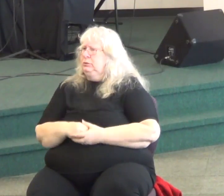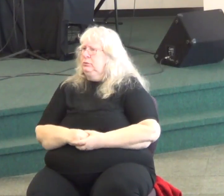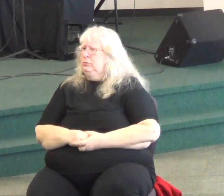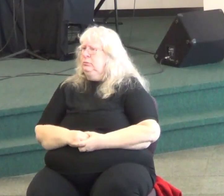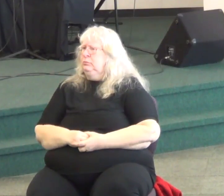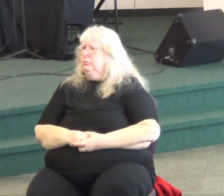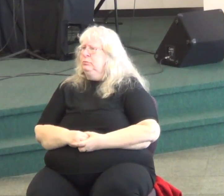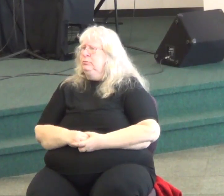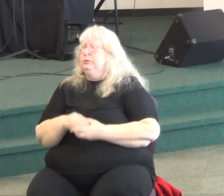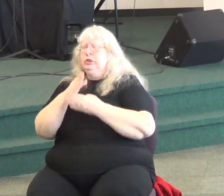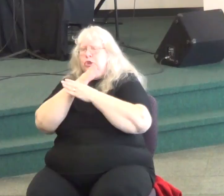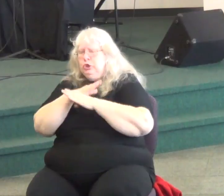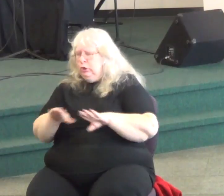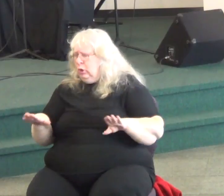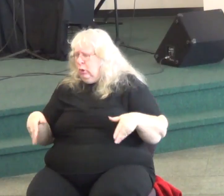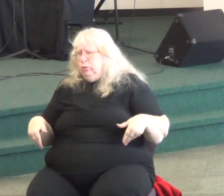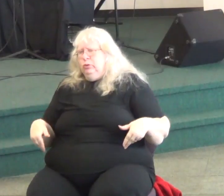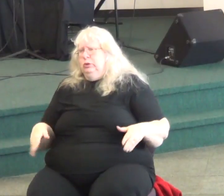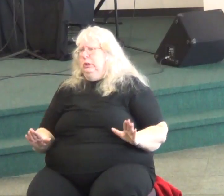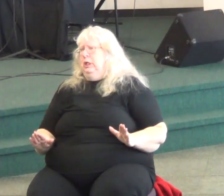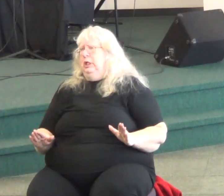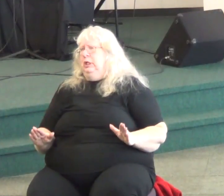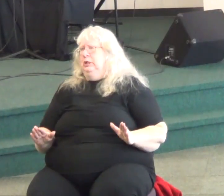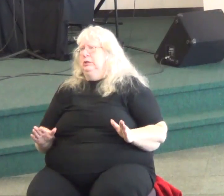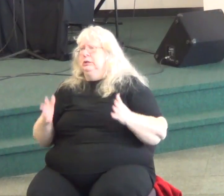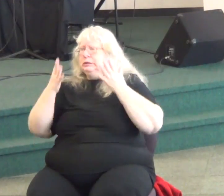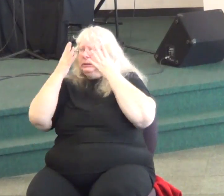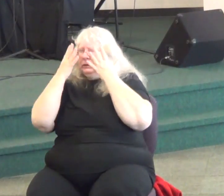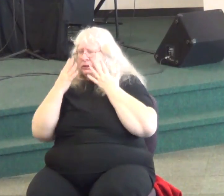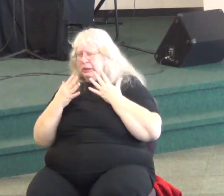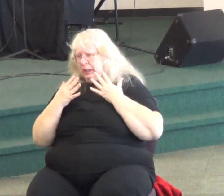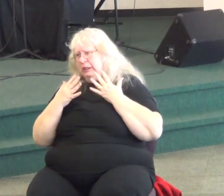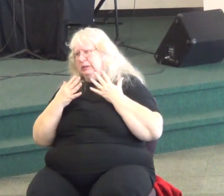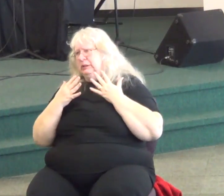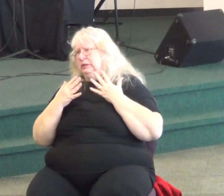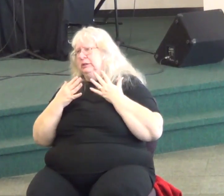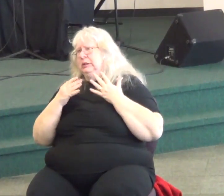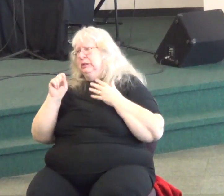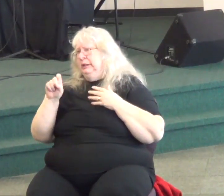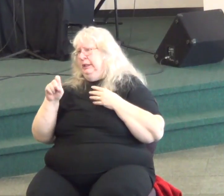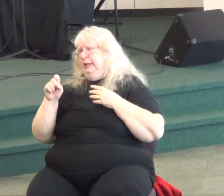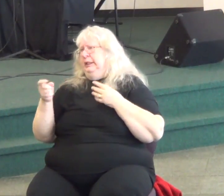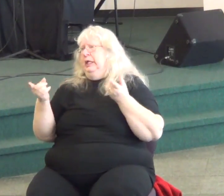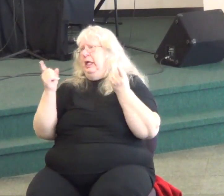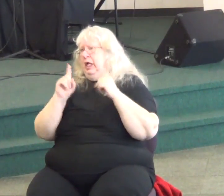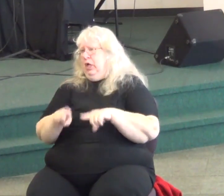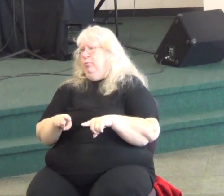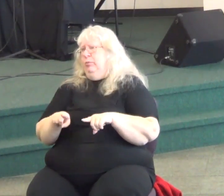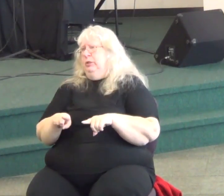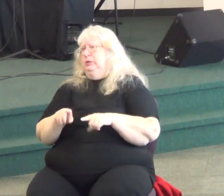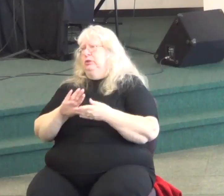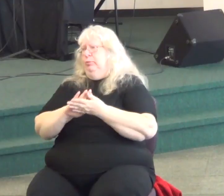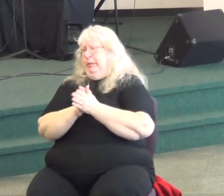Don't let a tragedy have to come your way to become one in Christ